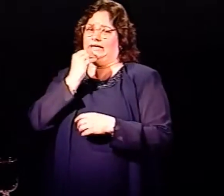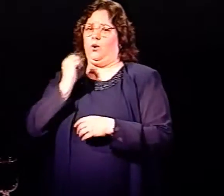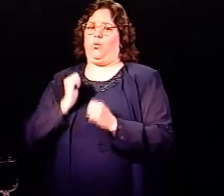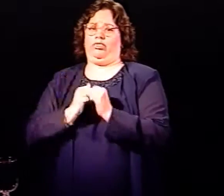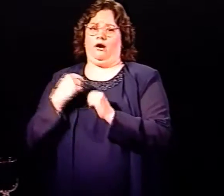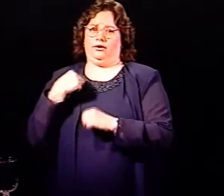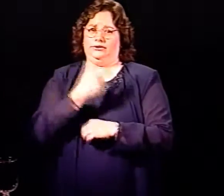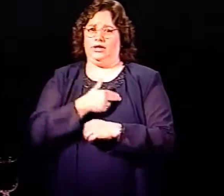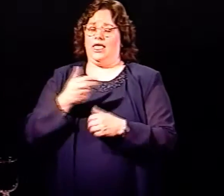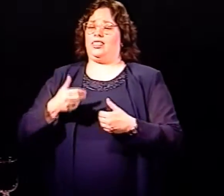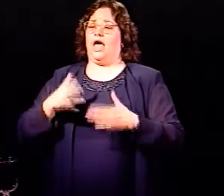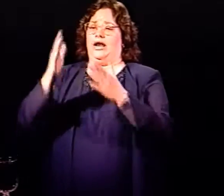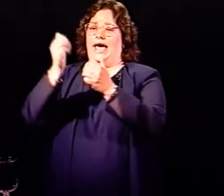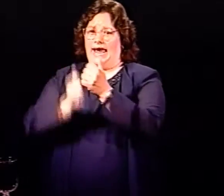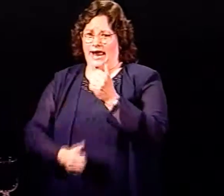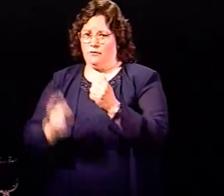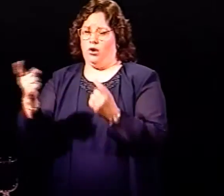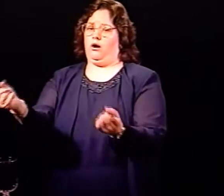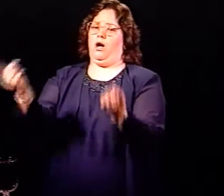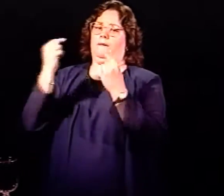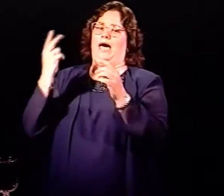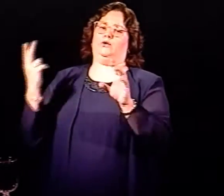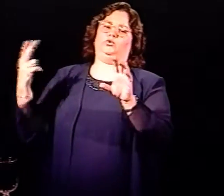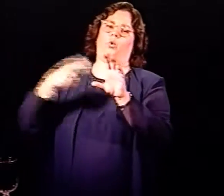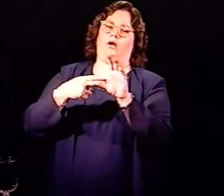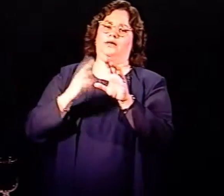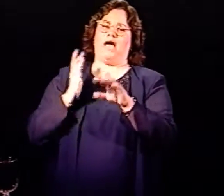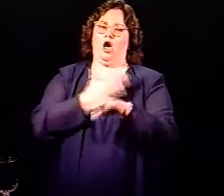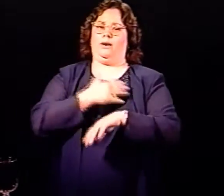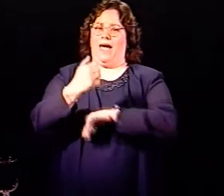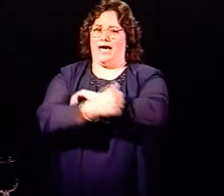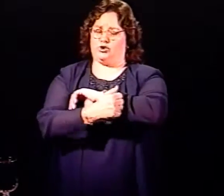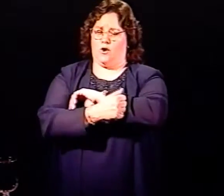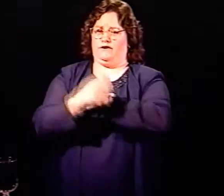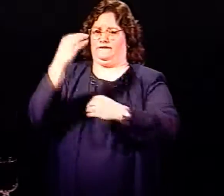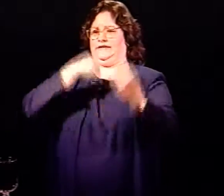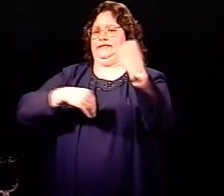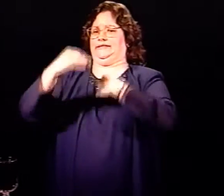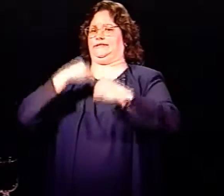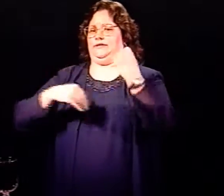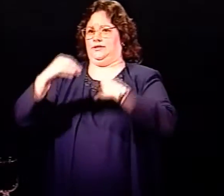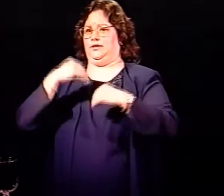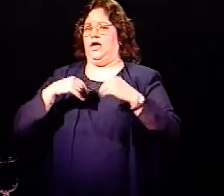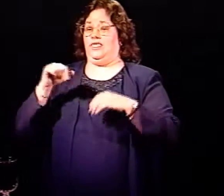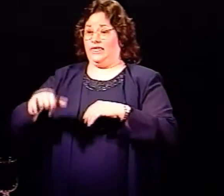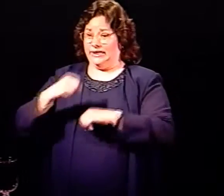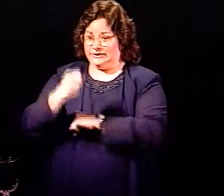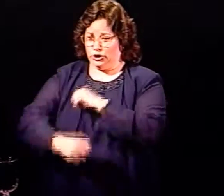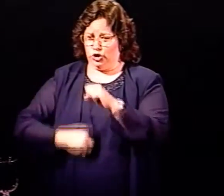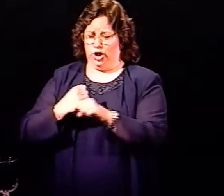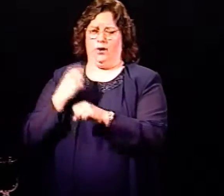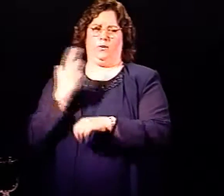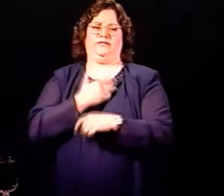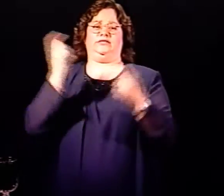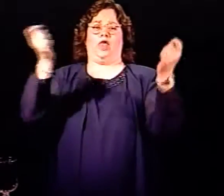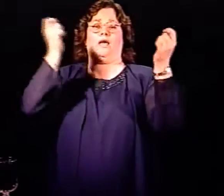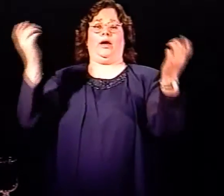us. Let everyone come and join us at our Passover feast. This year we celebrate